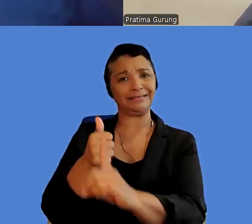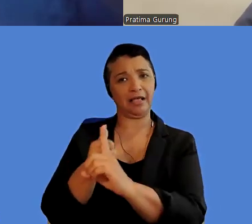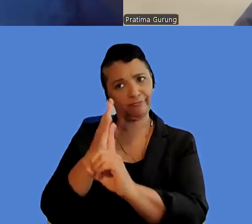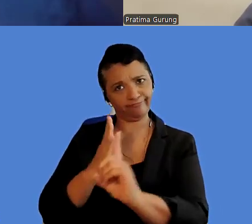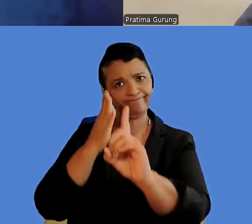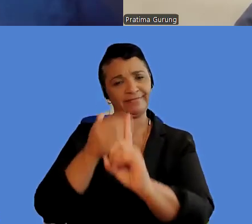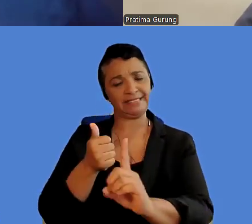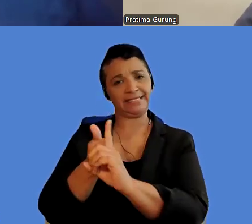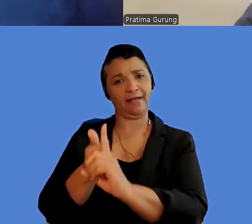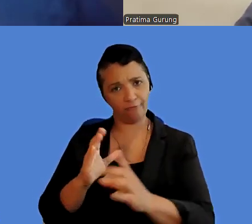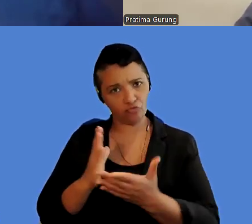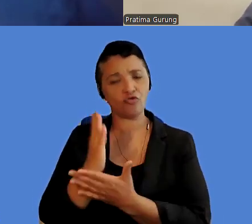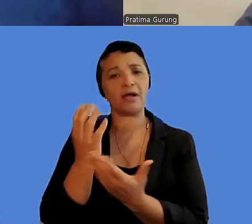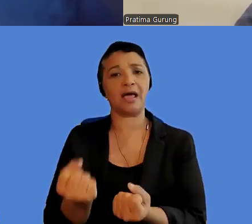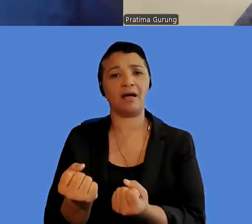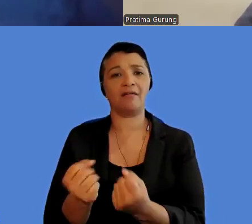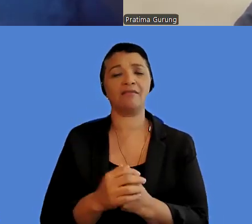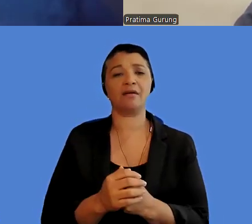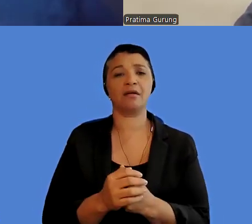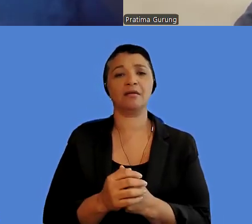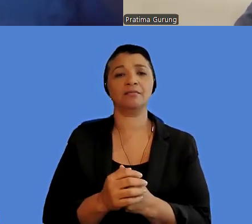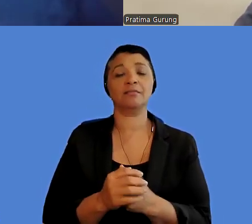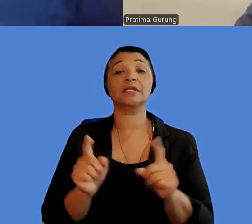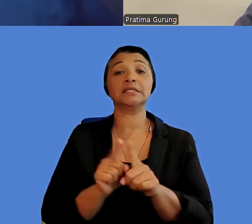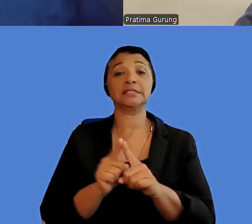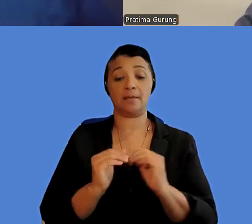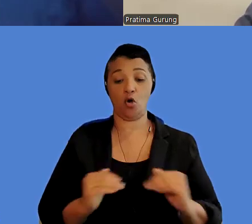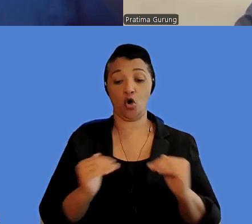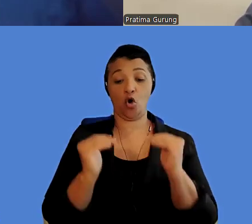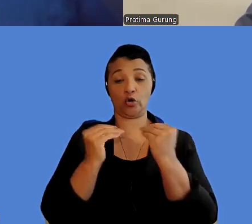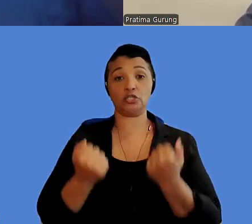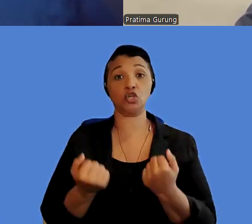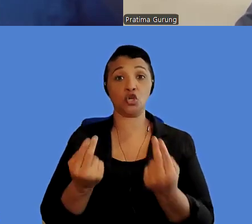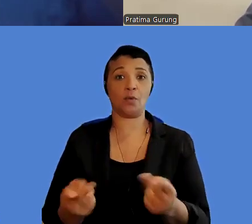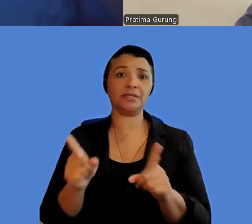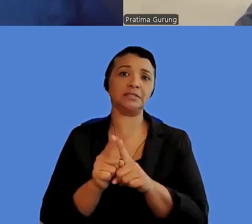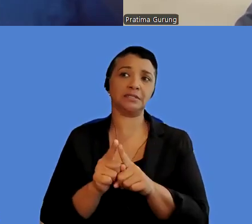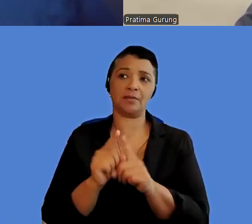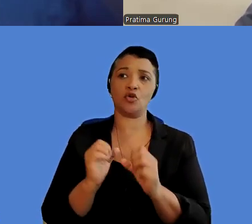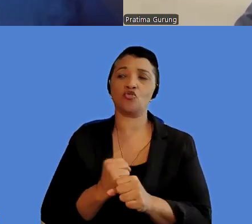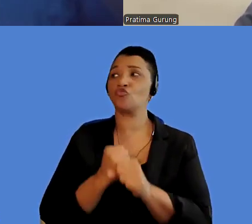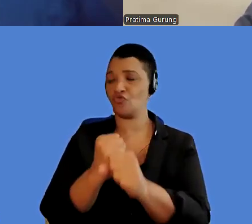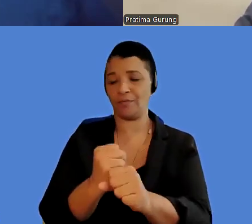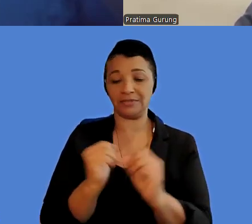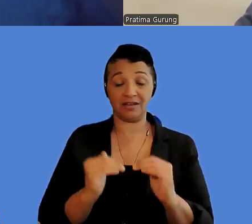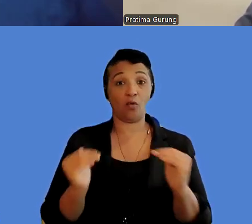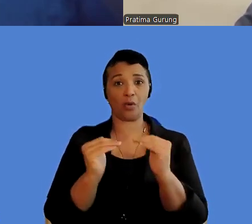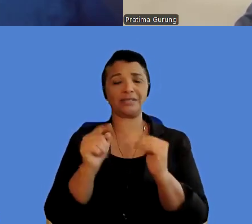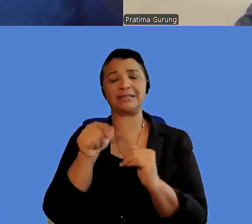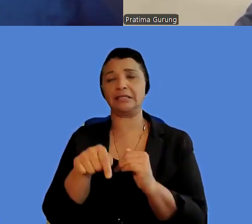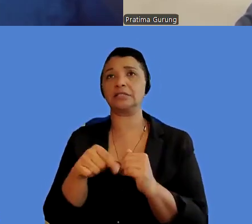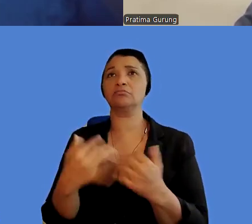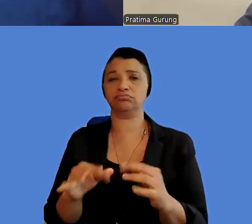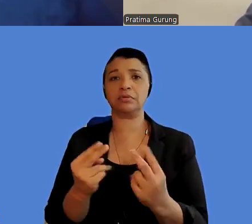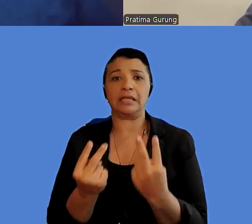the representation from the nominating organization, from the representative organization is very critical and